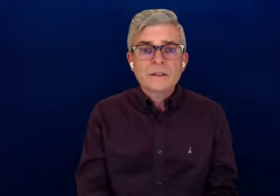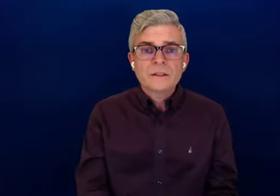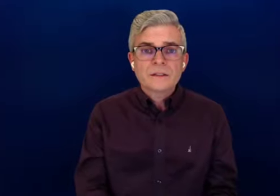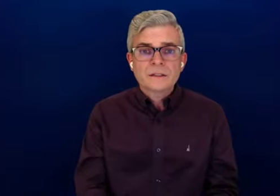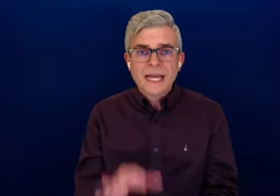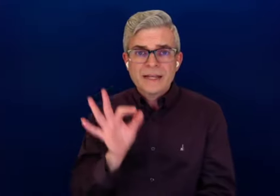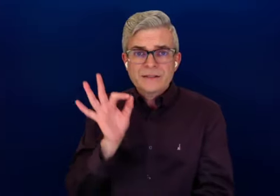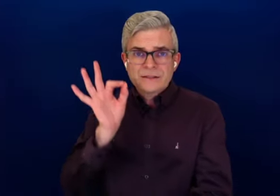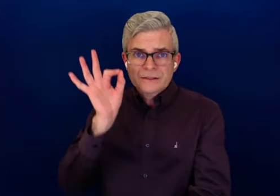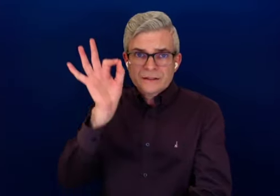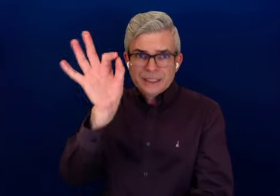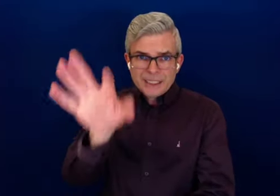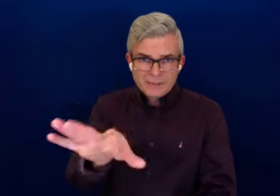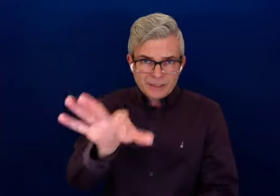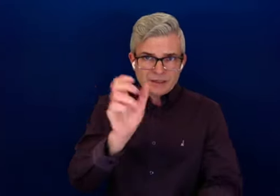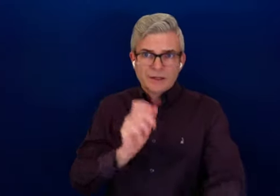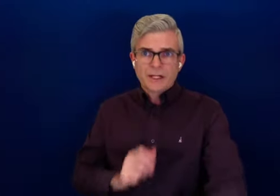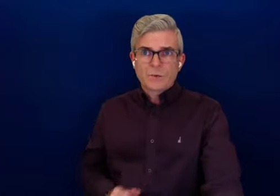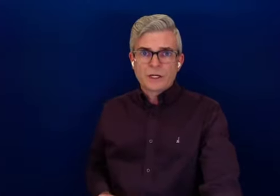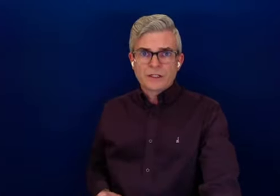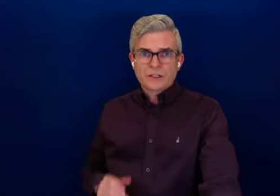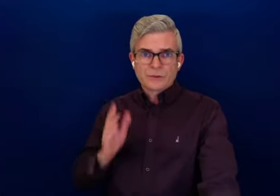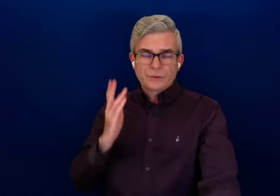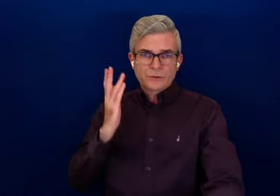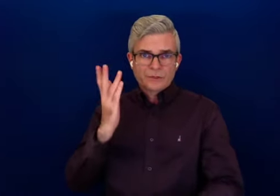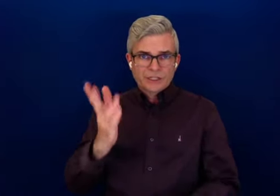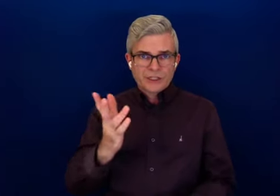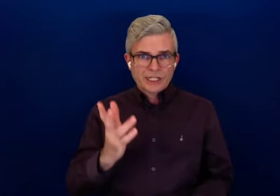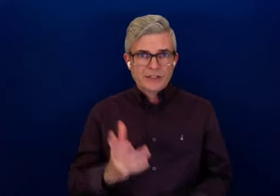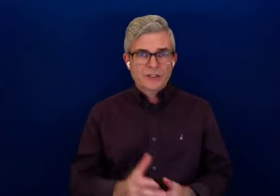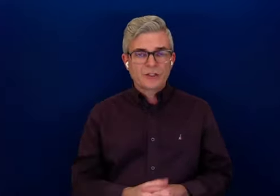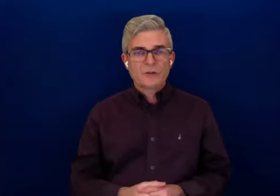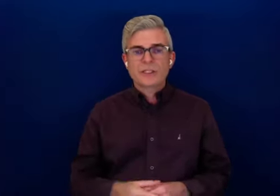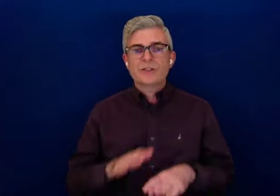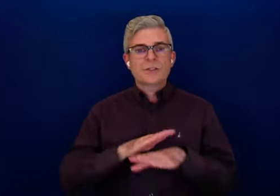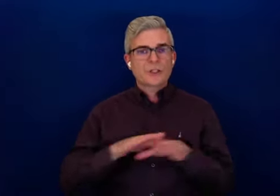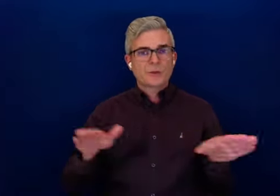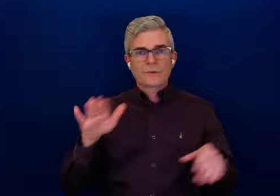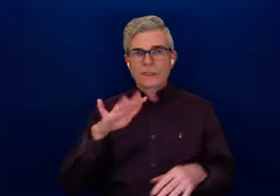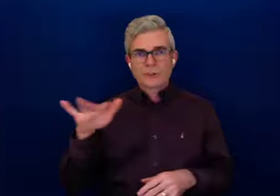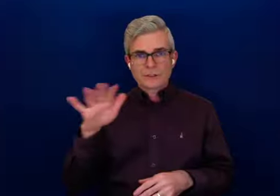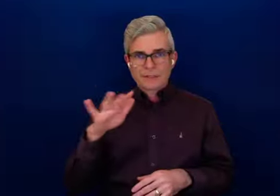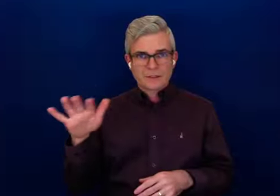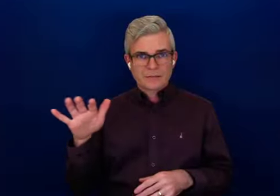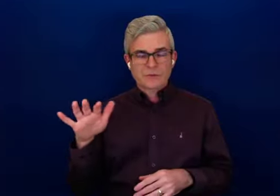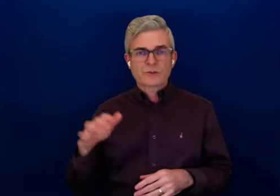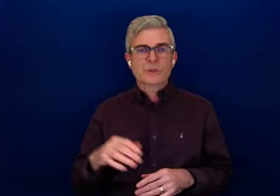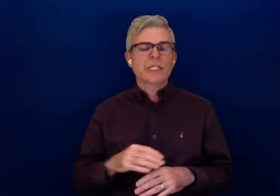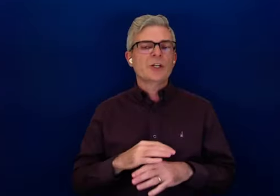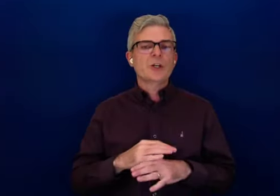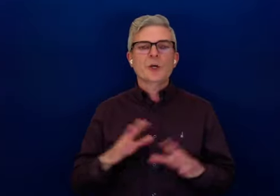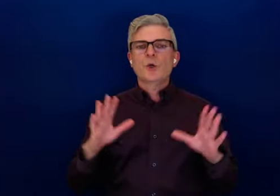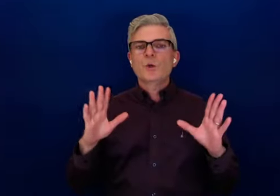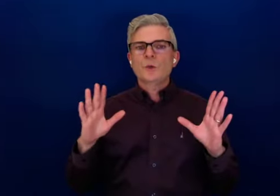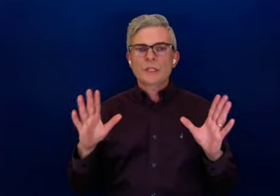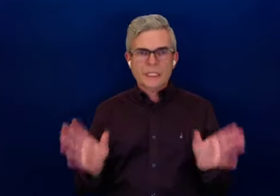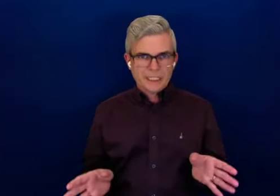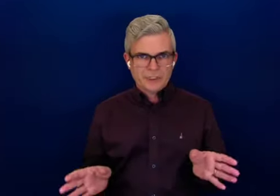one last tidbit that I want to suggest to you is don't fingerspell. There's really no need